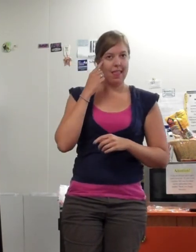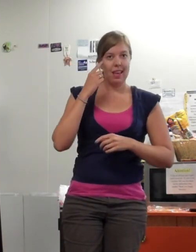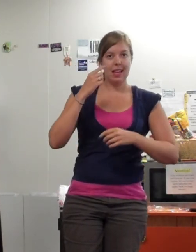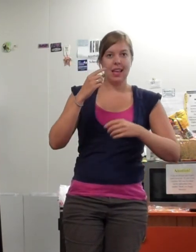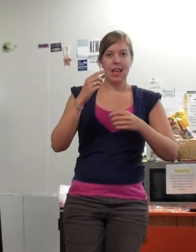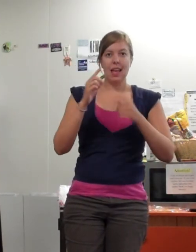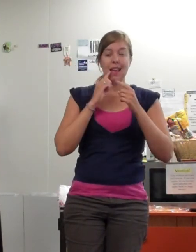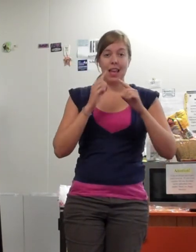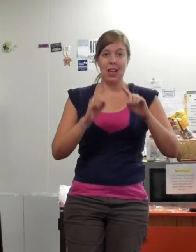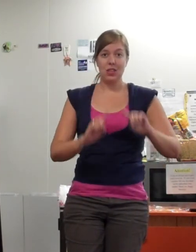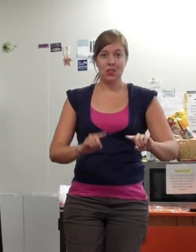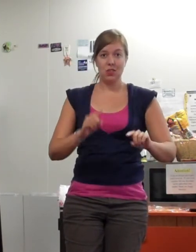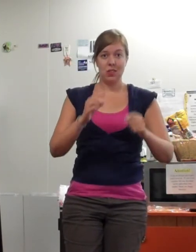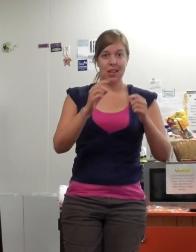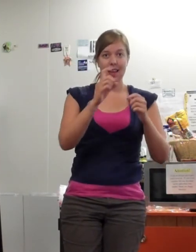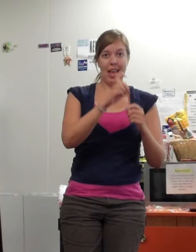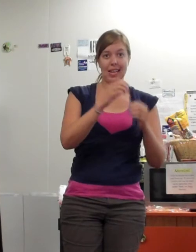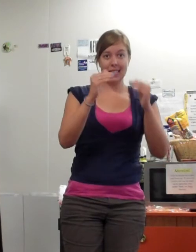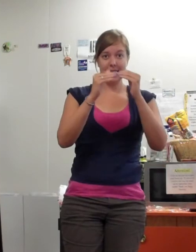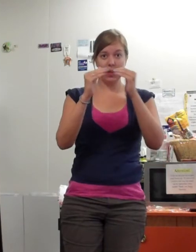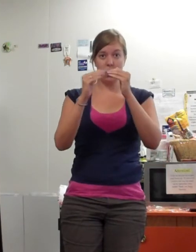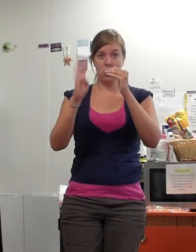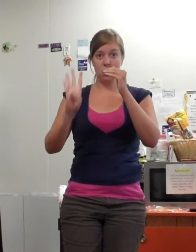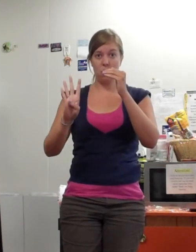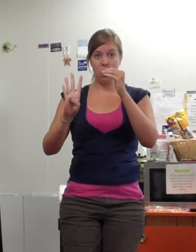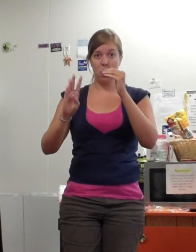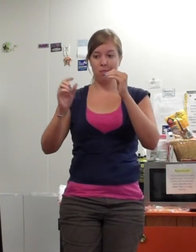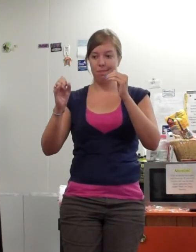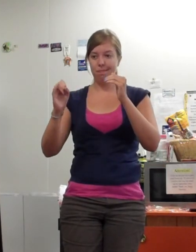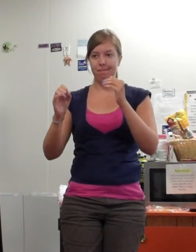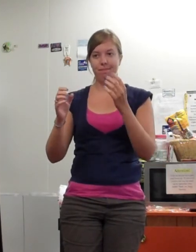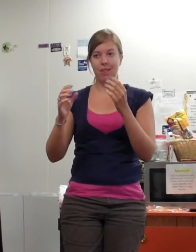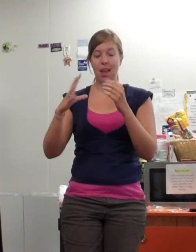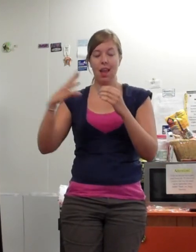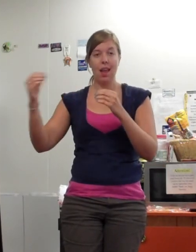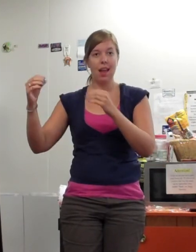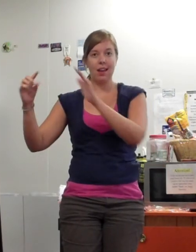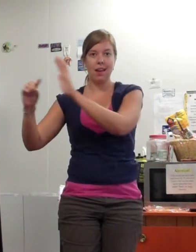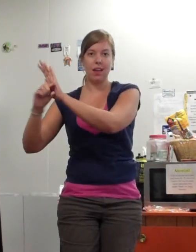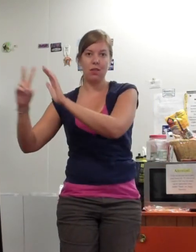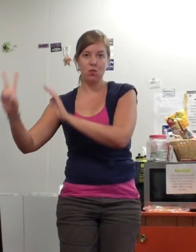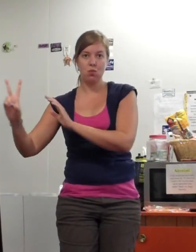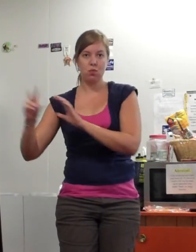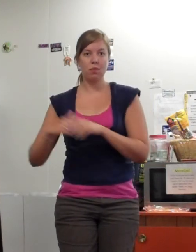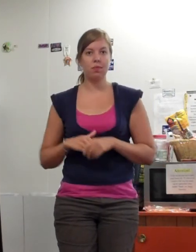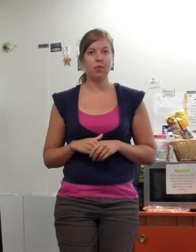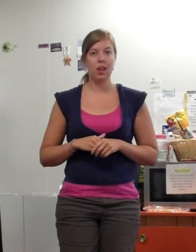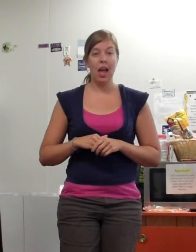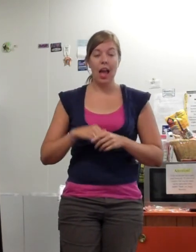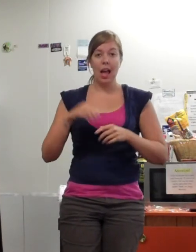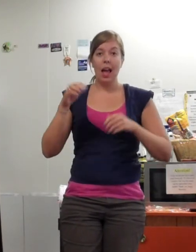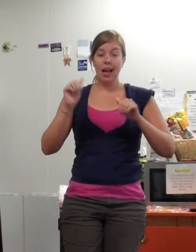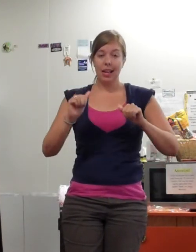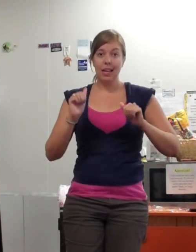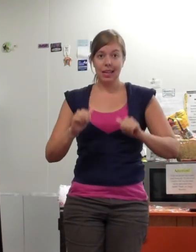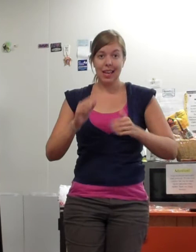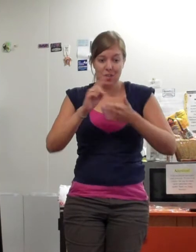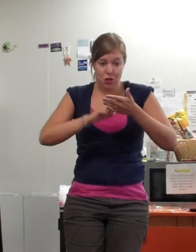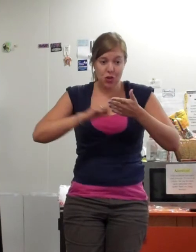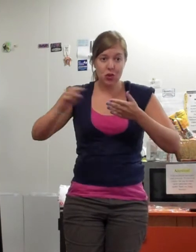2. The way I could check would be to go back to the original problem, substitute them in one at a time, and make sure they are equal to 0. So let's do that with